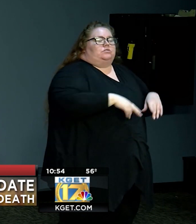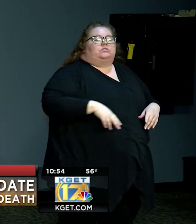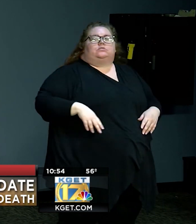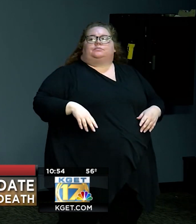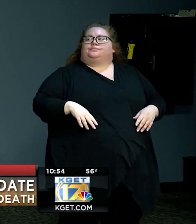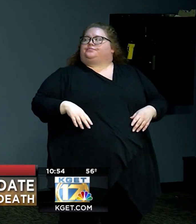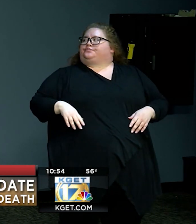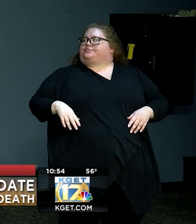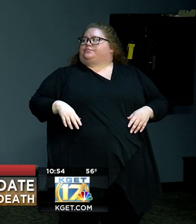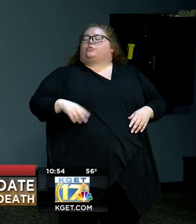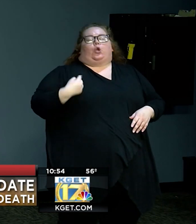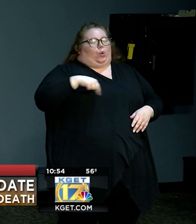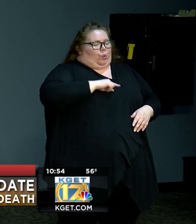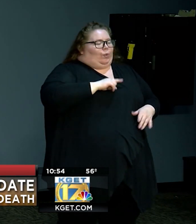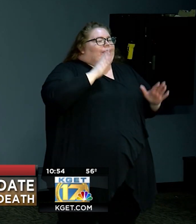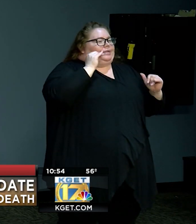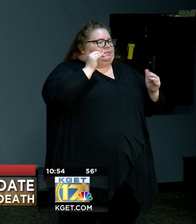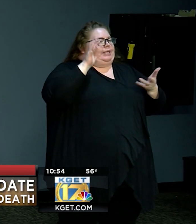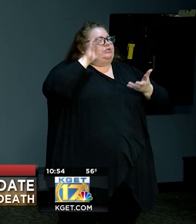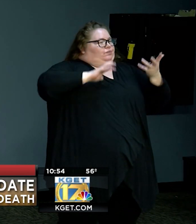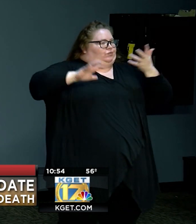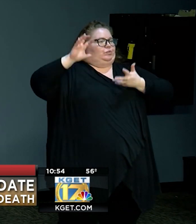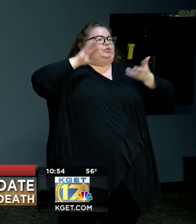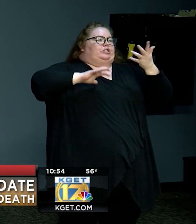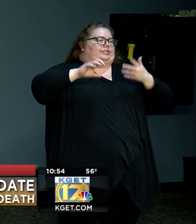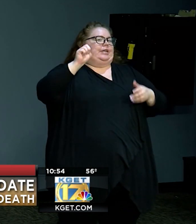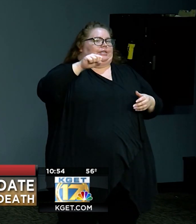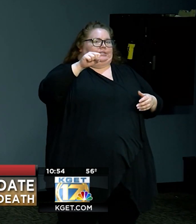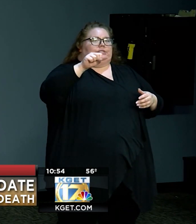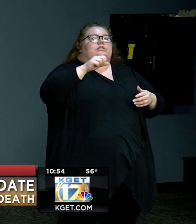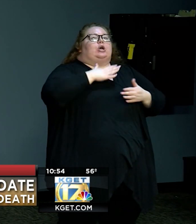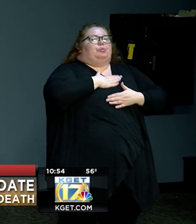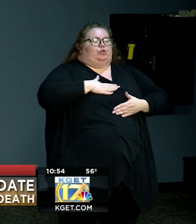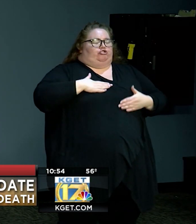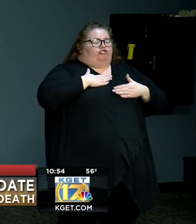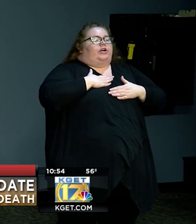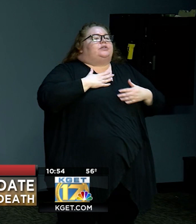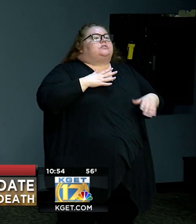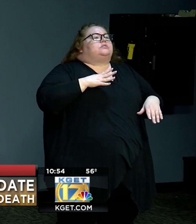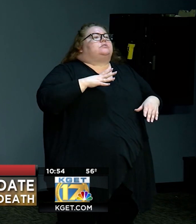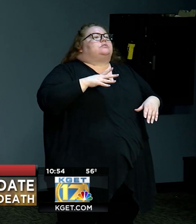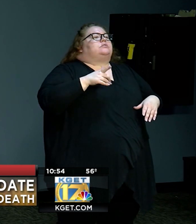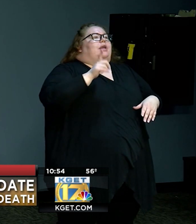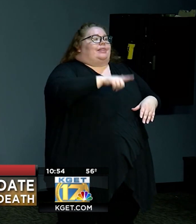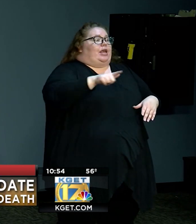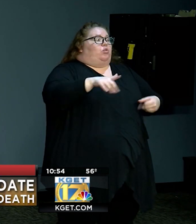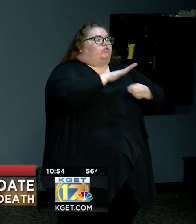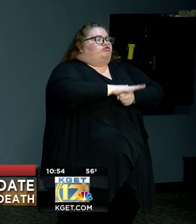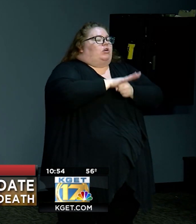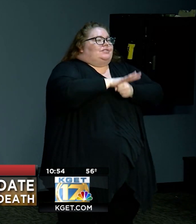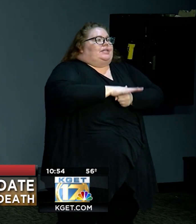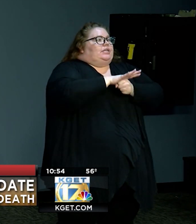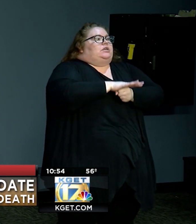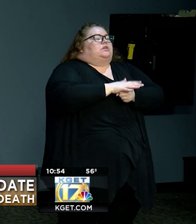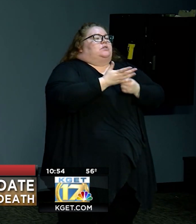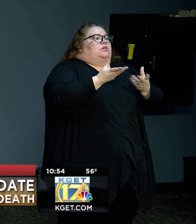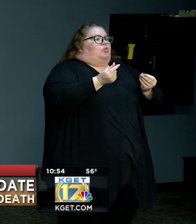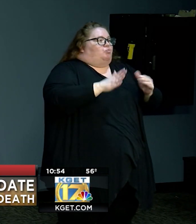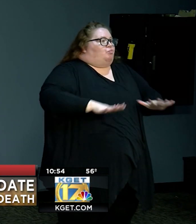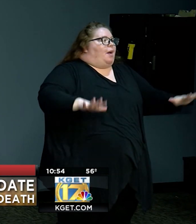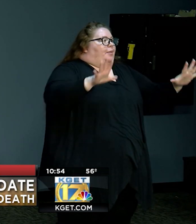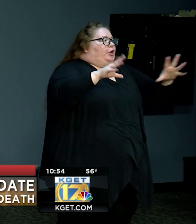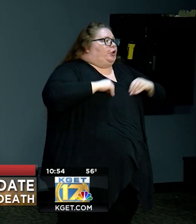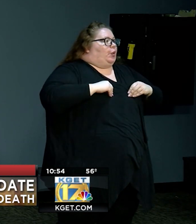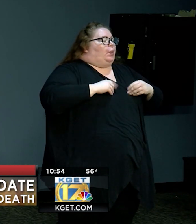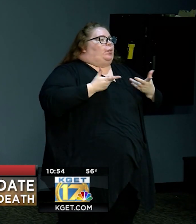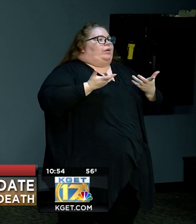certainly we expect confusion in these matters. So I can appreciate the stress that landlords are under, that property owners are under to pay